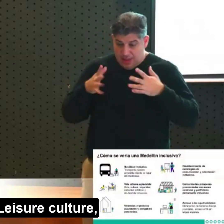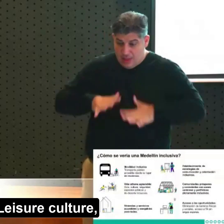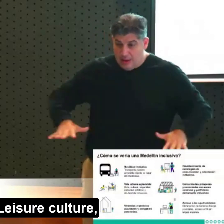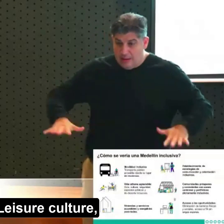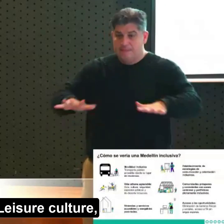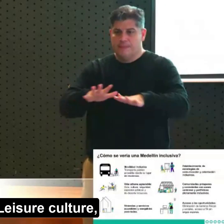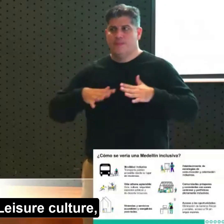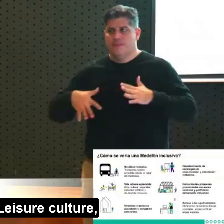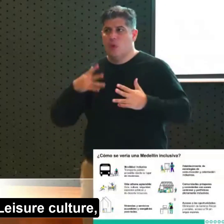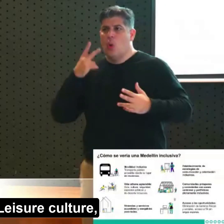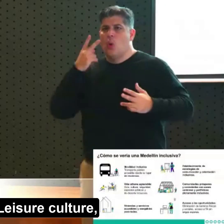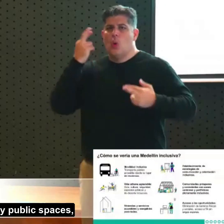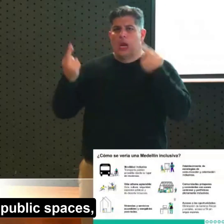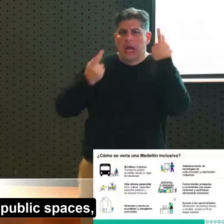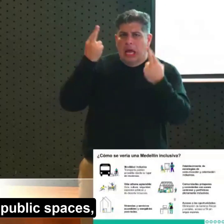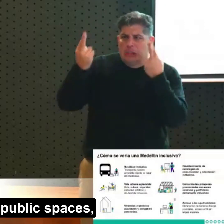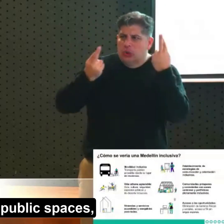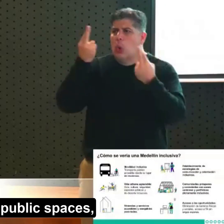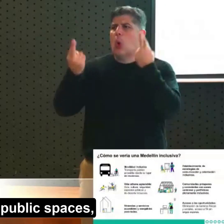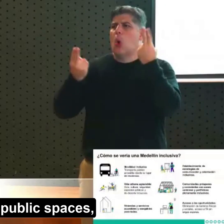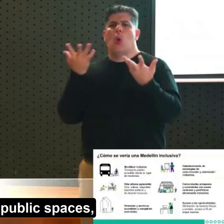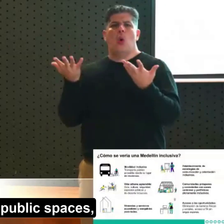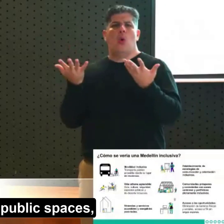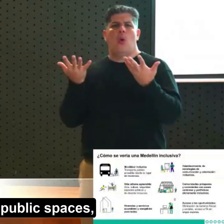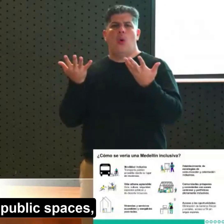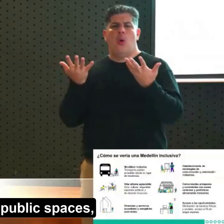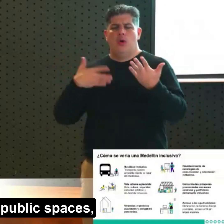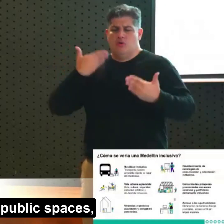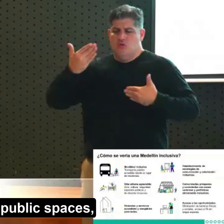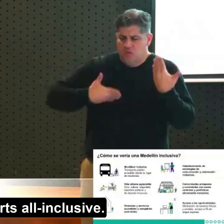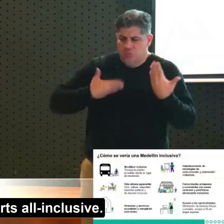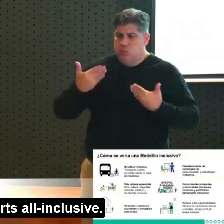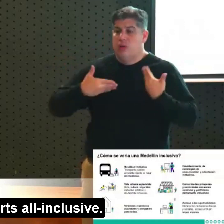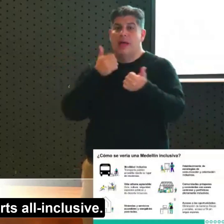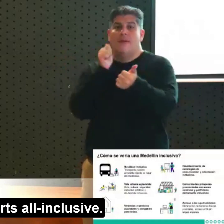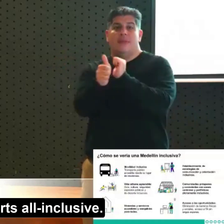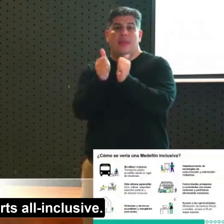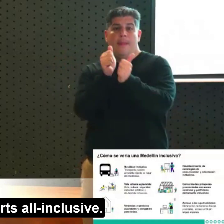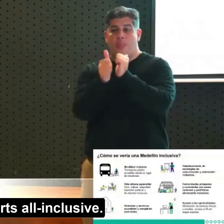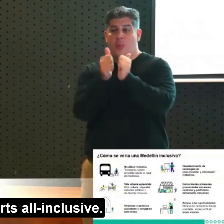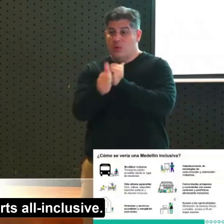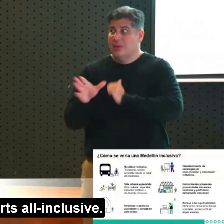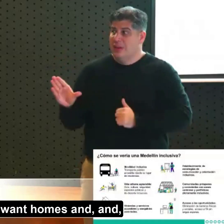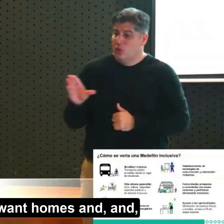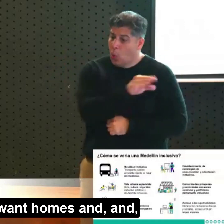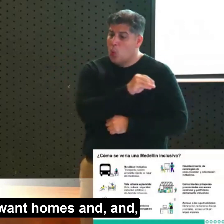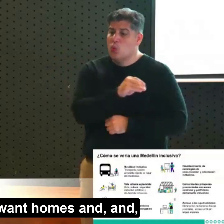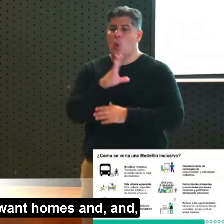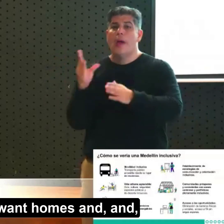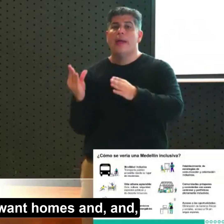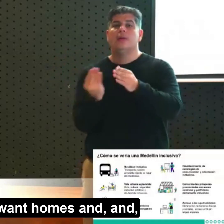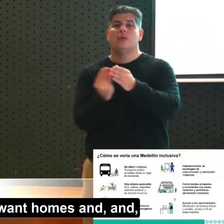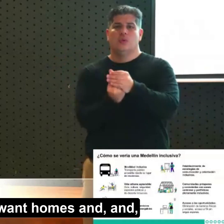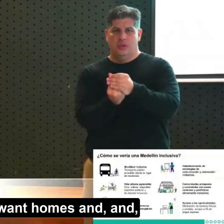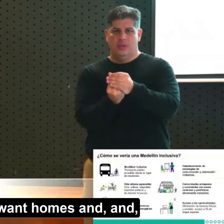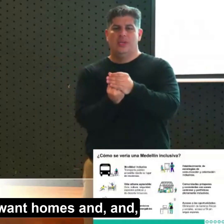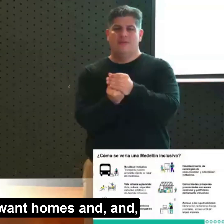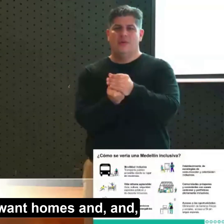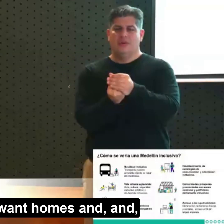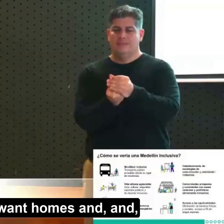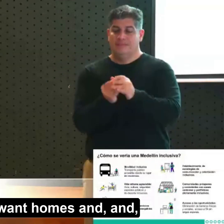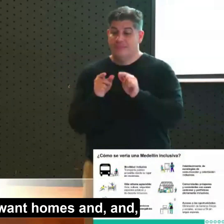a leisure, culture, safety, public spaces and sports, all inclusive. And we also